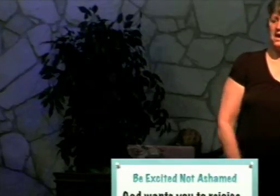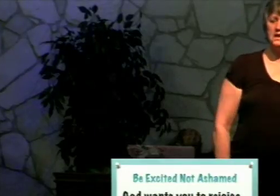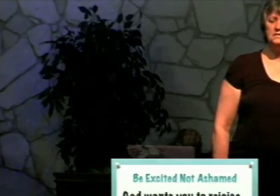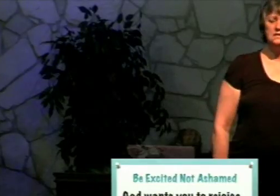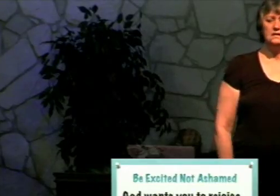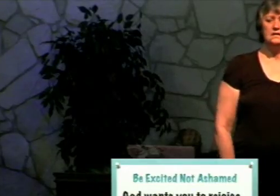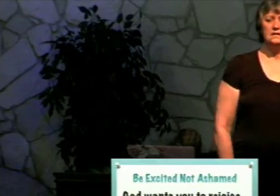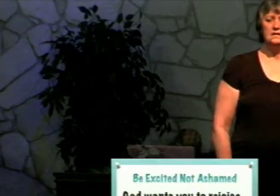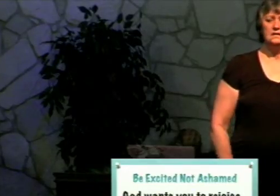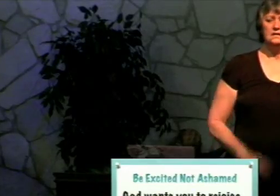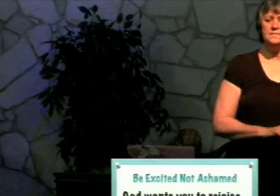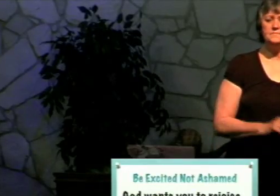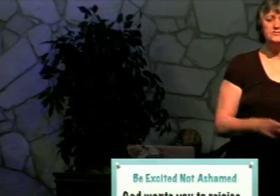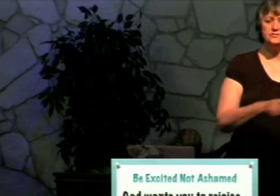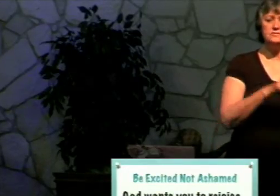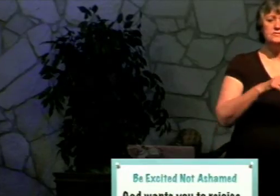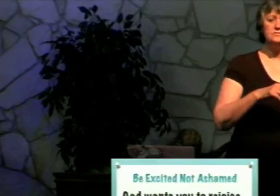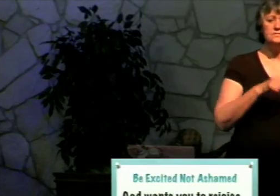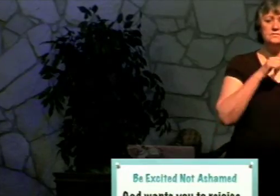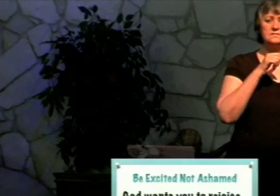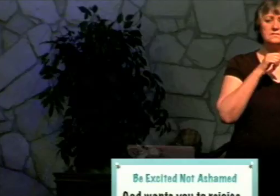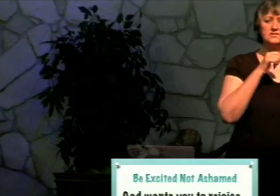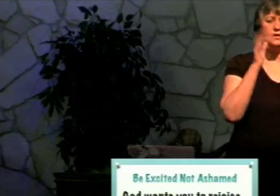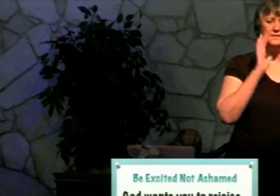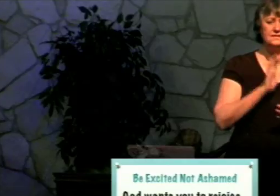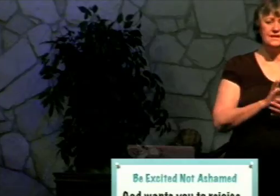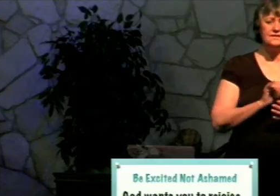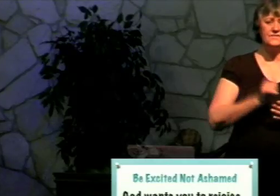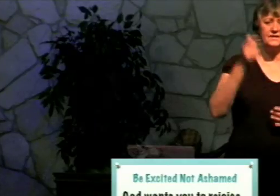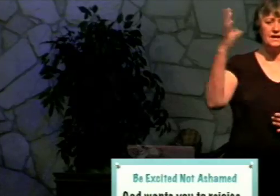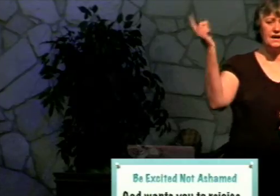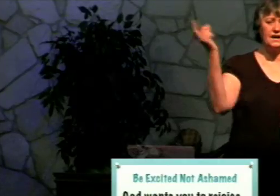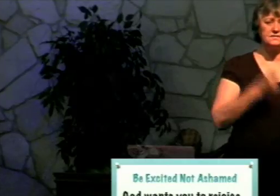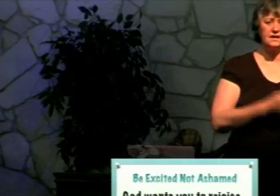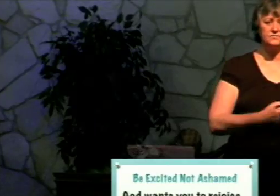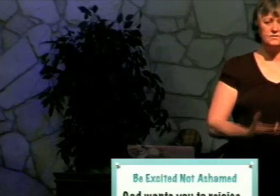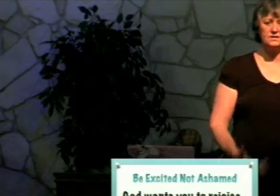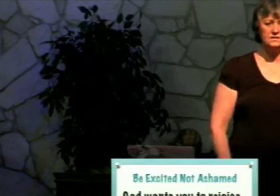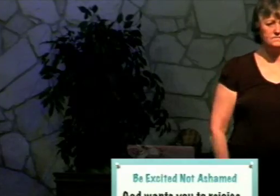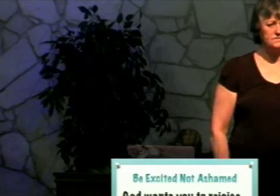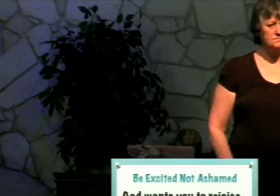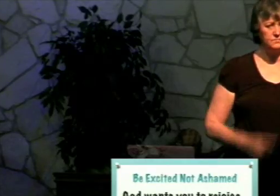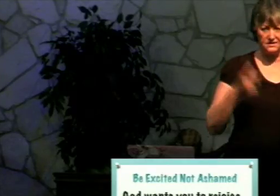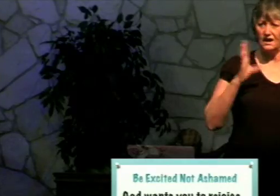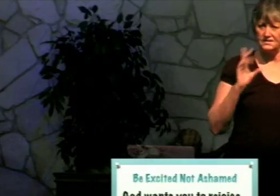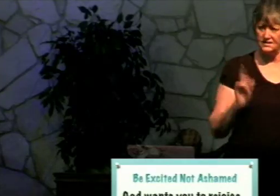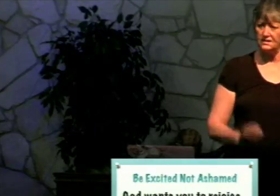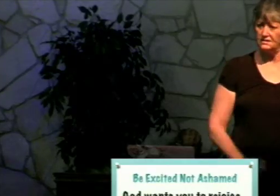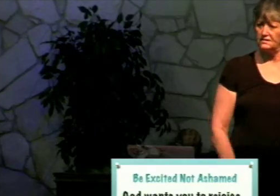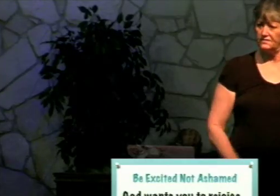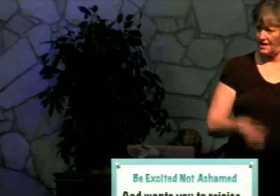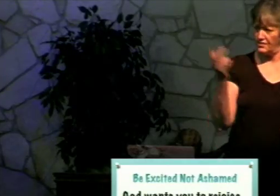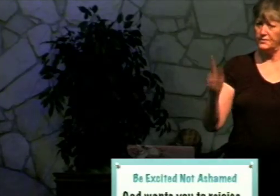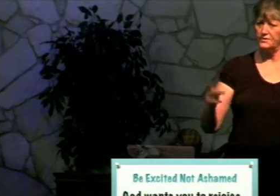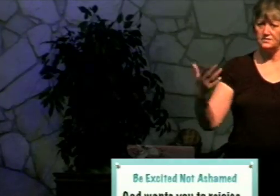no, I can't, it means you don't believe that God gave you a gift. But God did. The other person